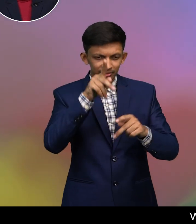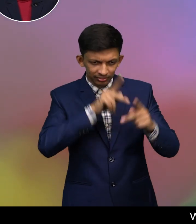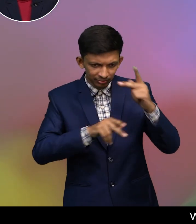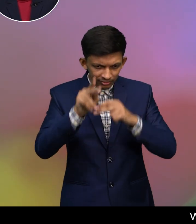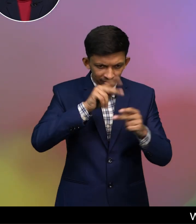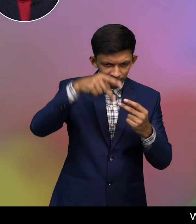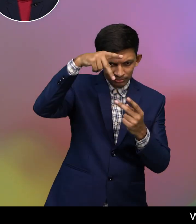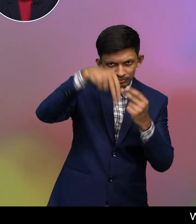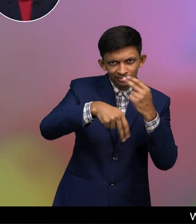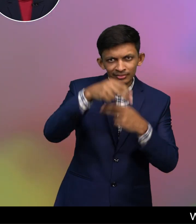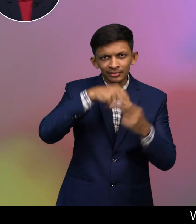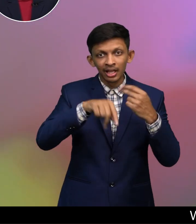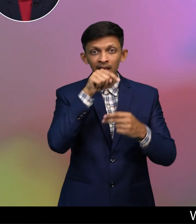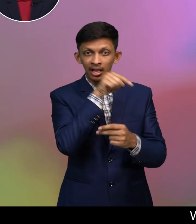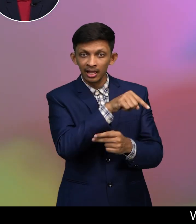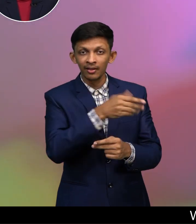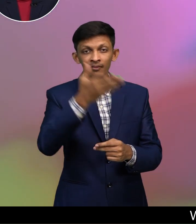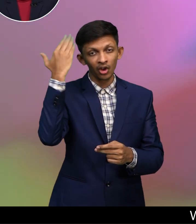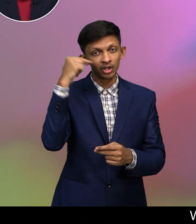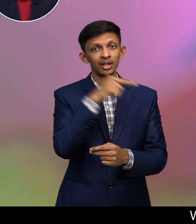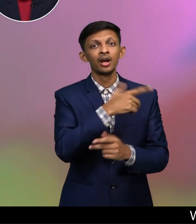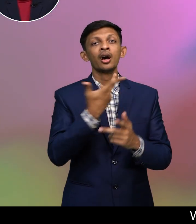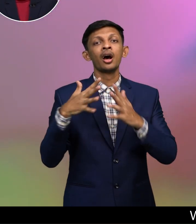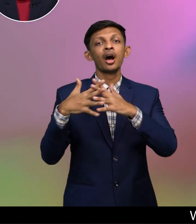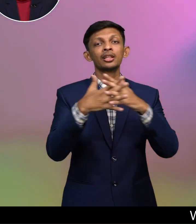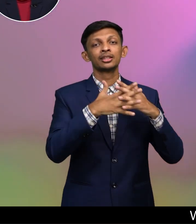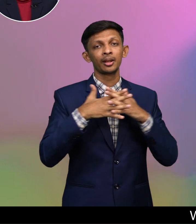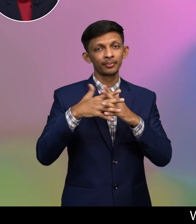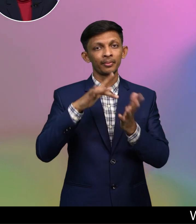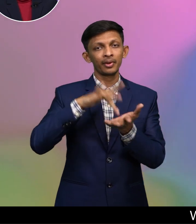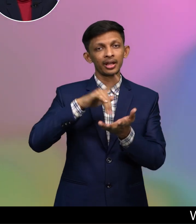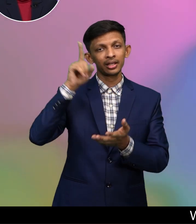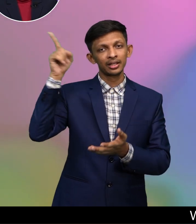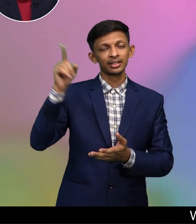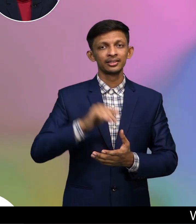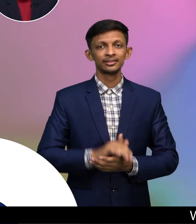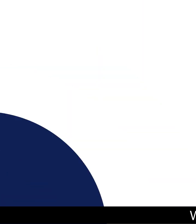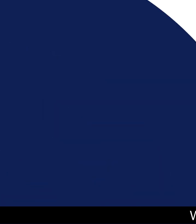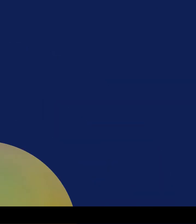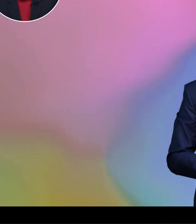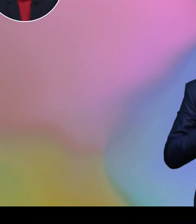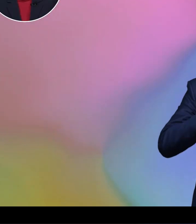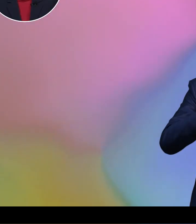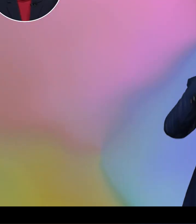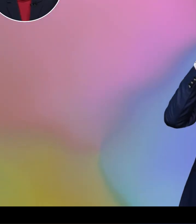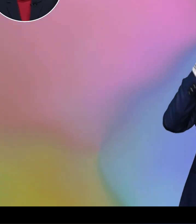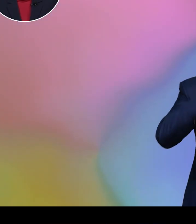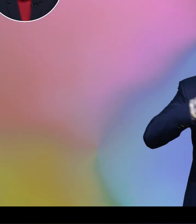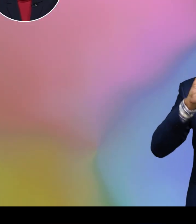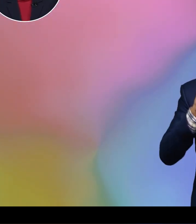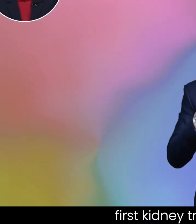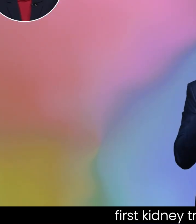The first kidney transplantation was performed between identical twins